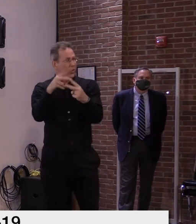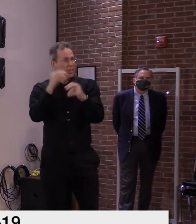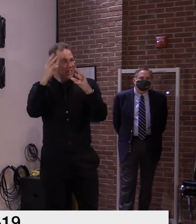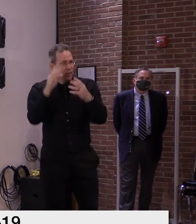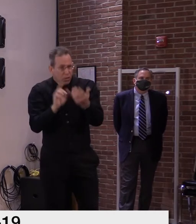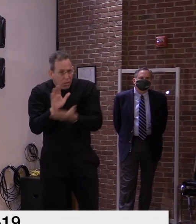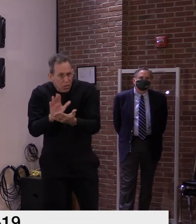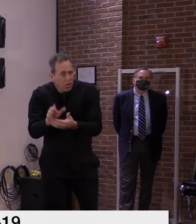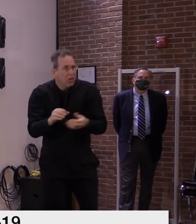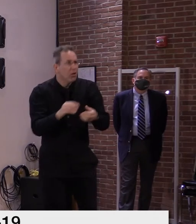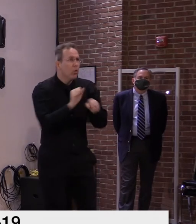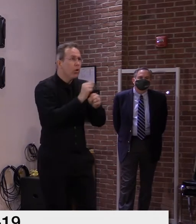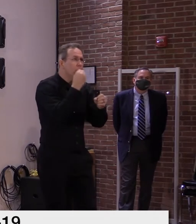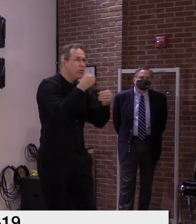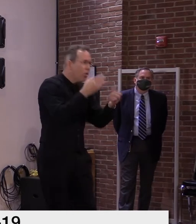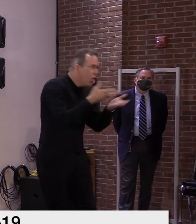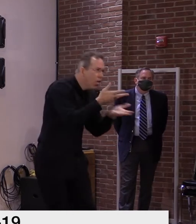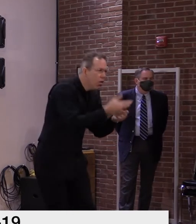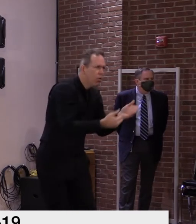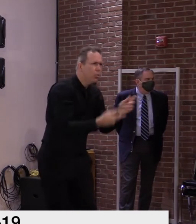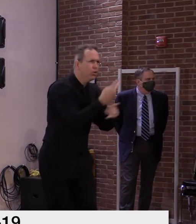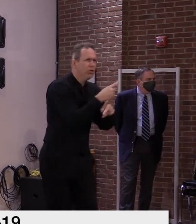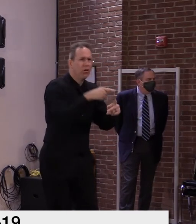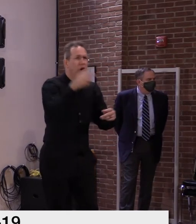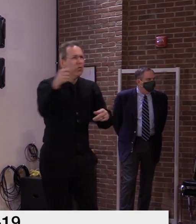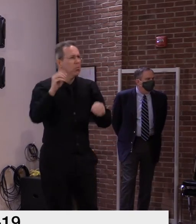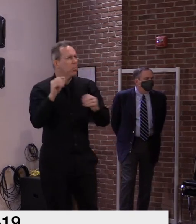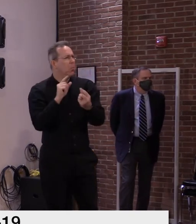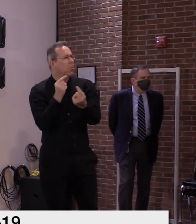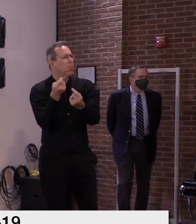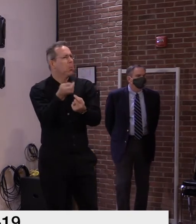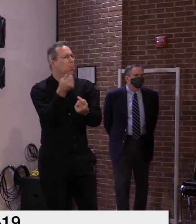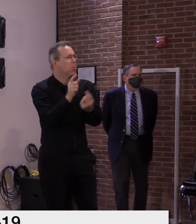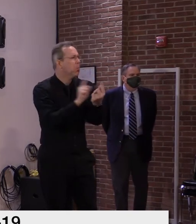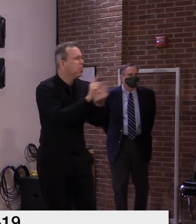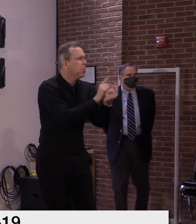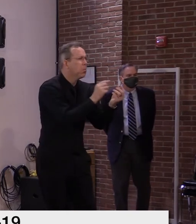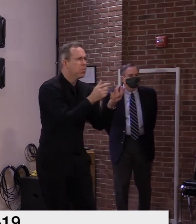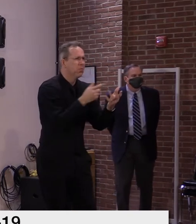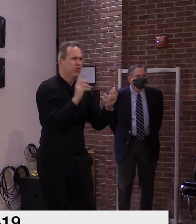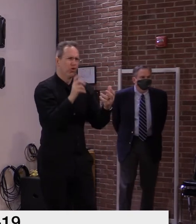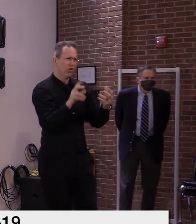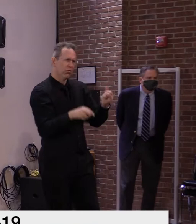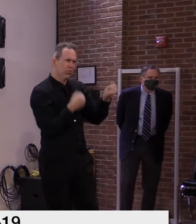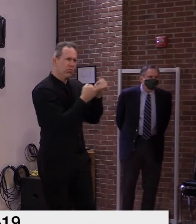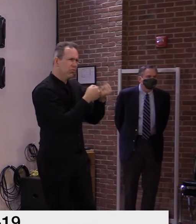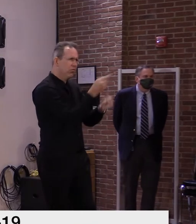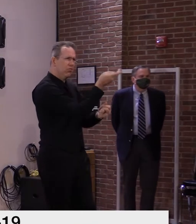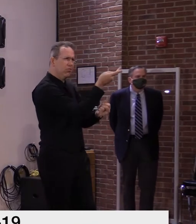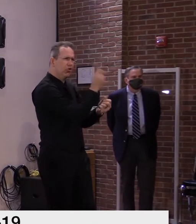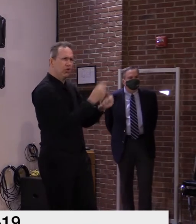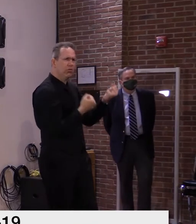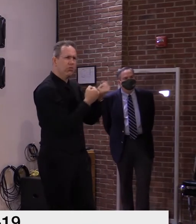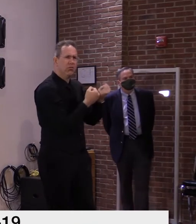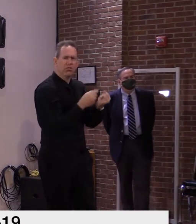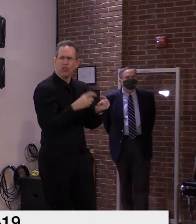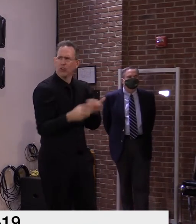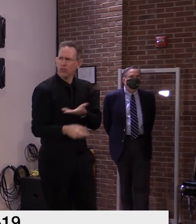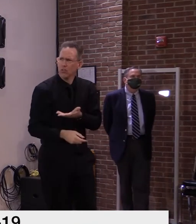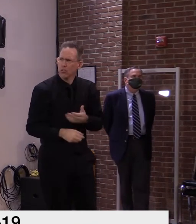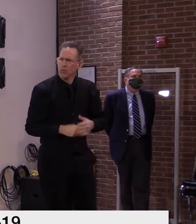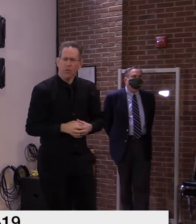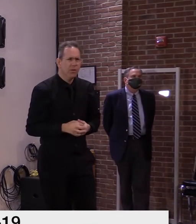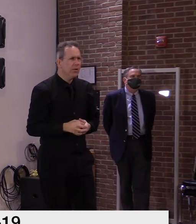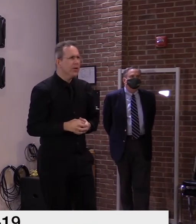near the top. So I guess I got to ask again. So what's wrong with grocery store workers and cashiers, teachers? I mean, I